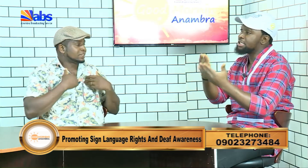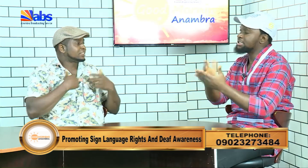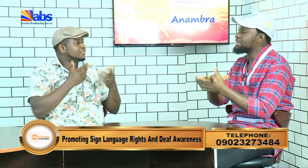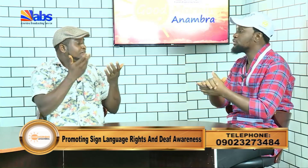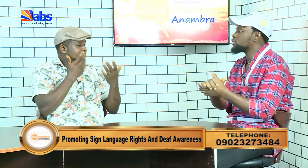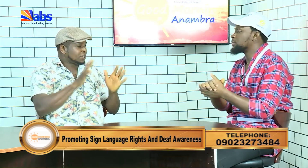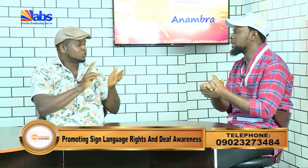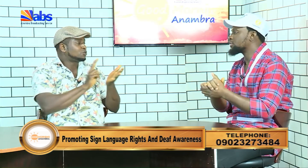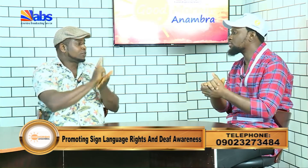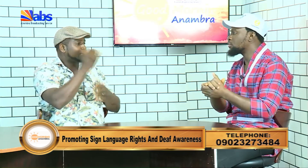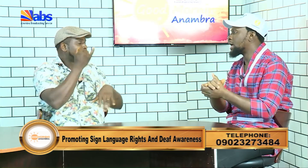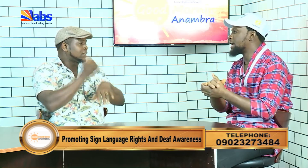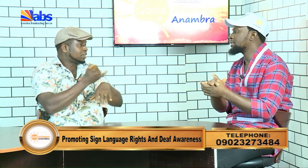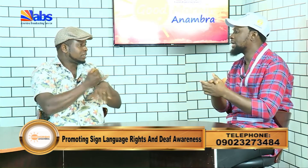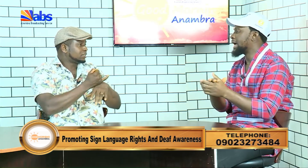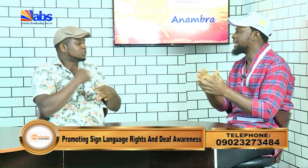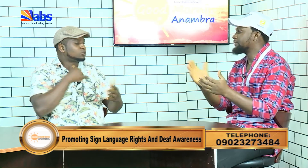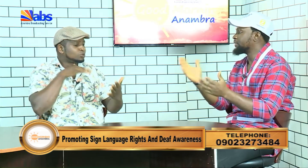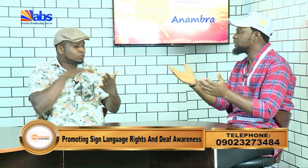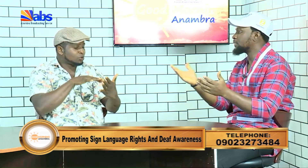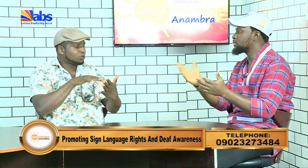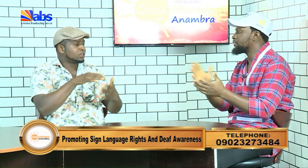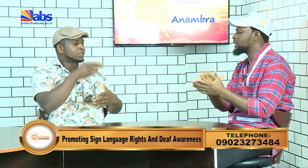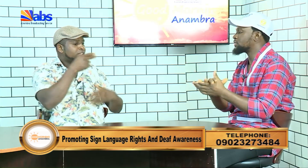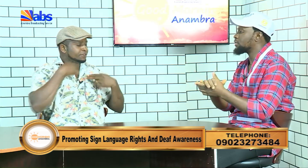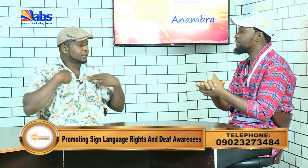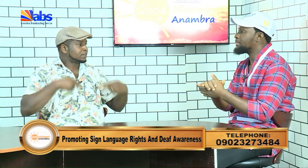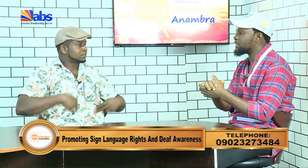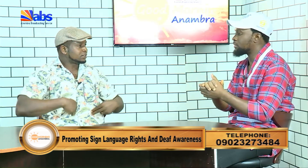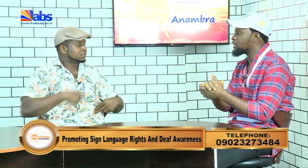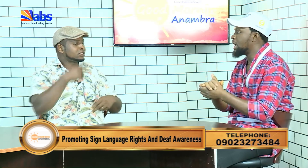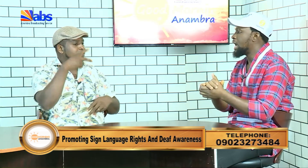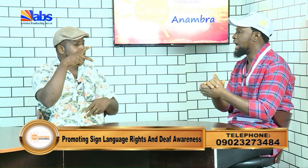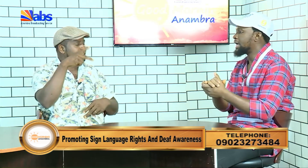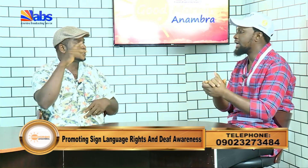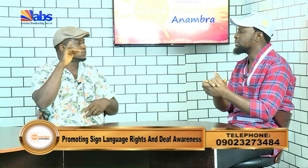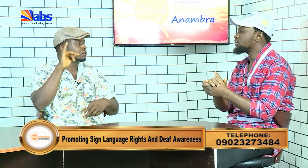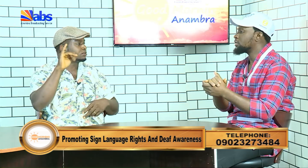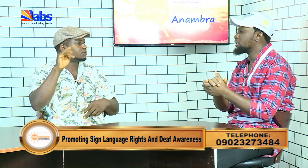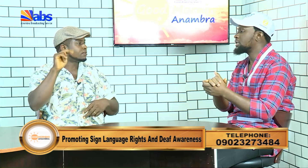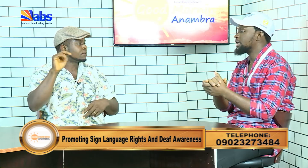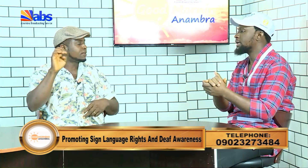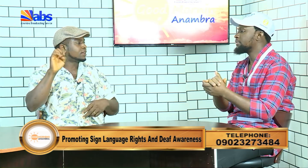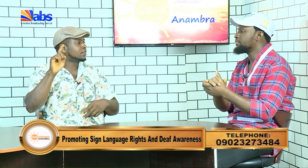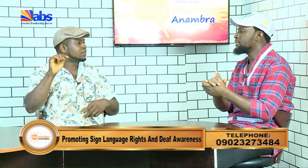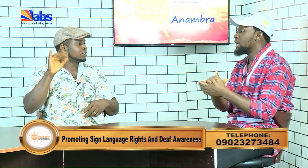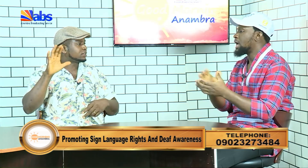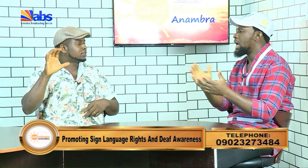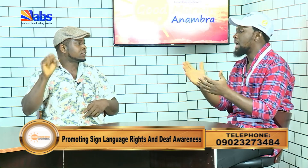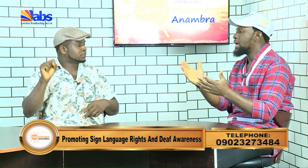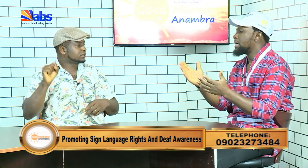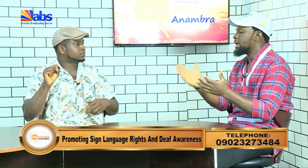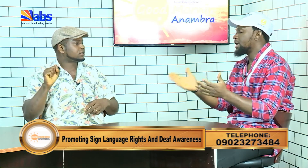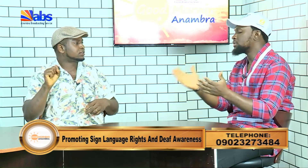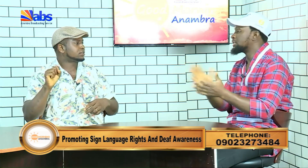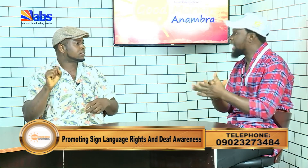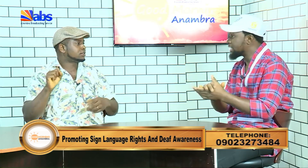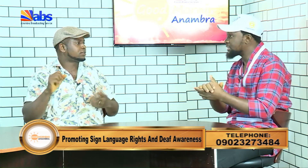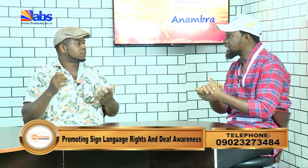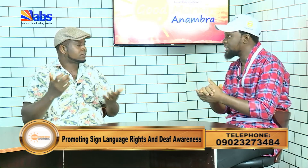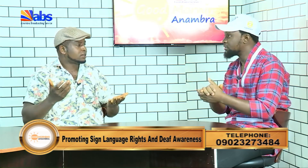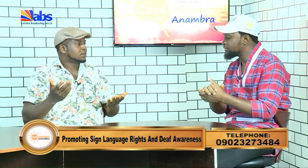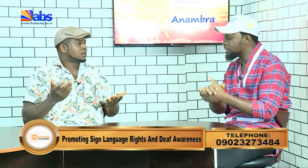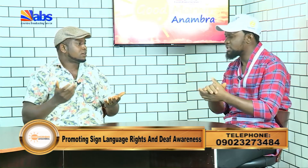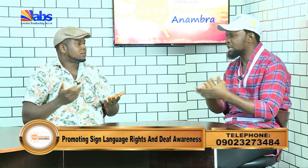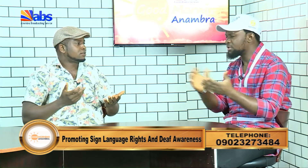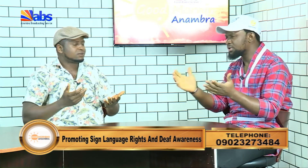actually they send me to special school. And I finished from the University of Ibadan, and I studied health science